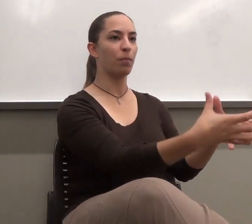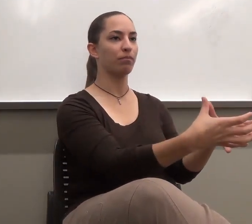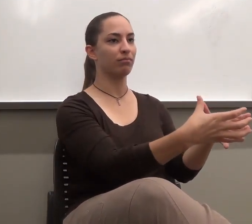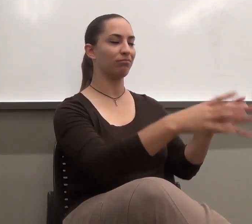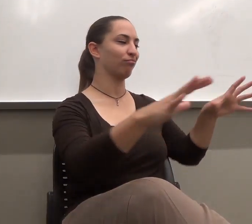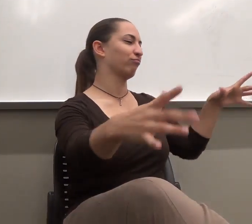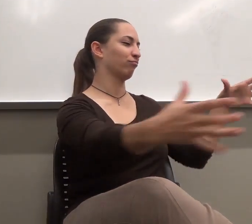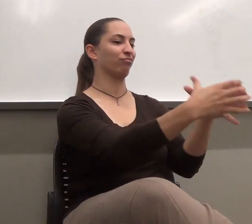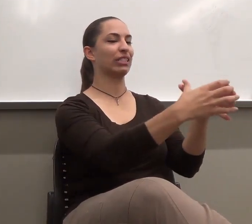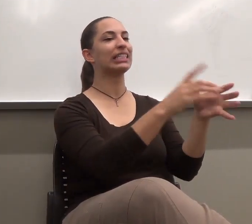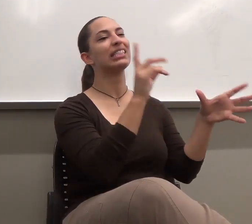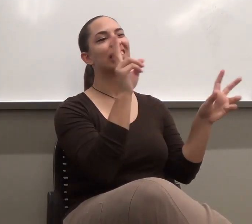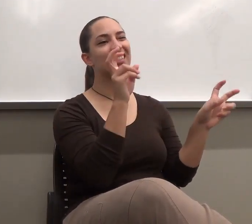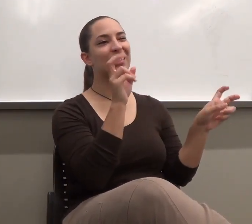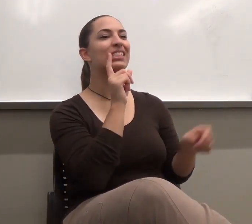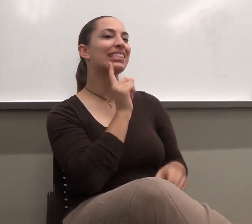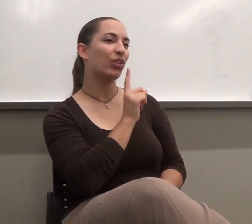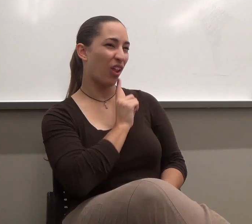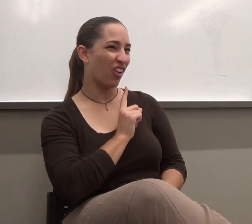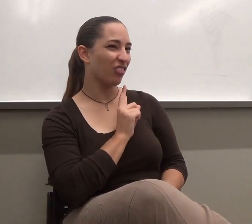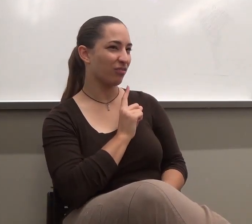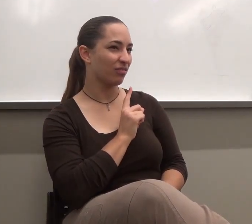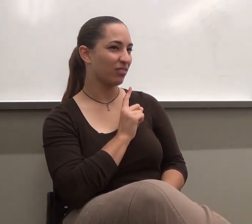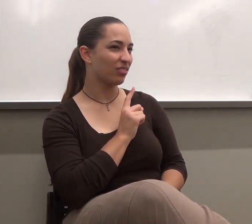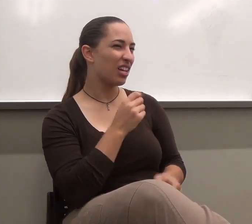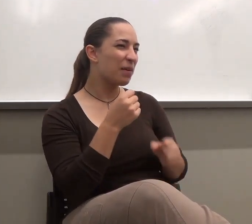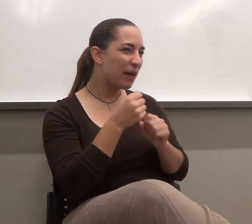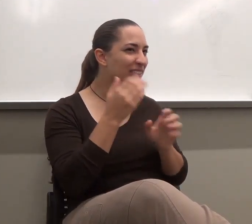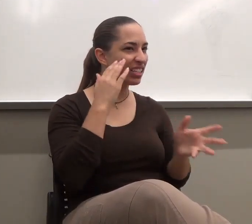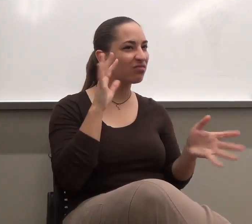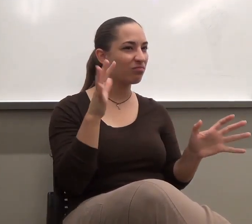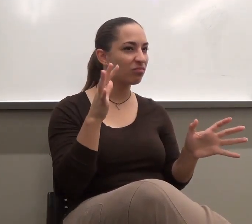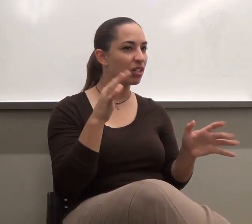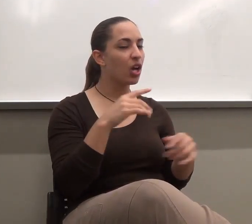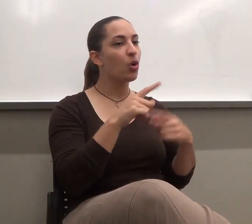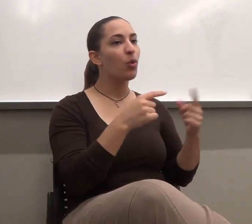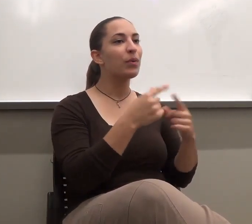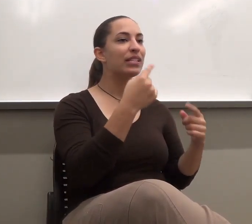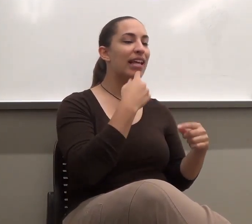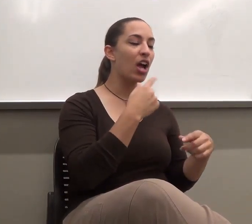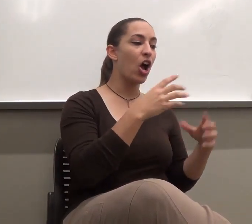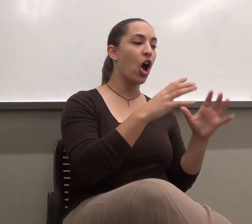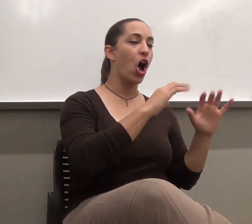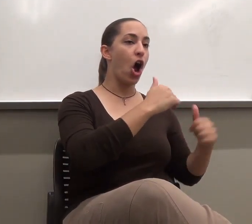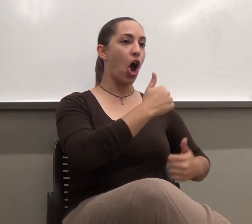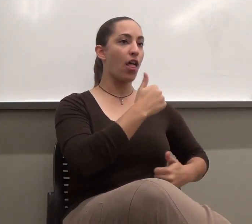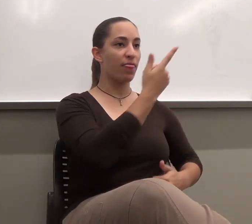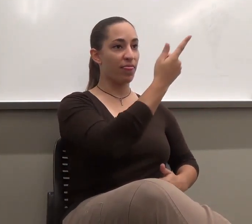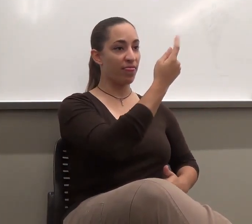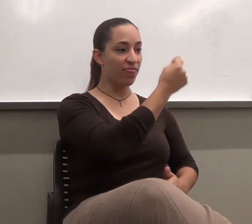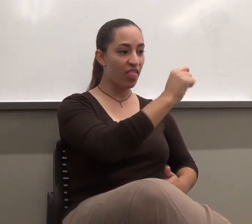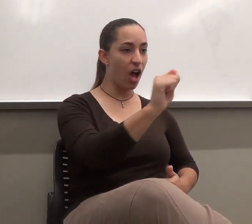is why we have to look at this. So when we say Army is rather than the Army are,